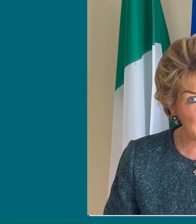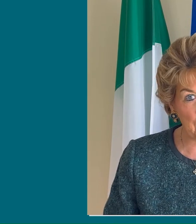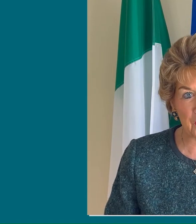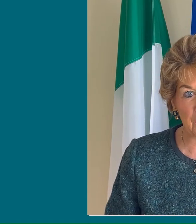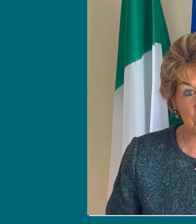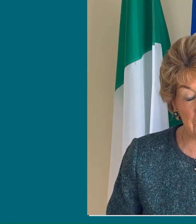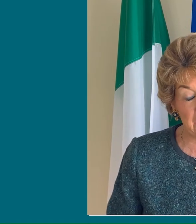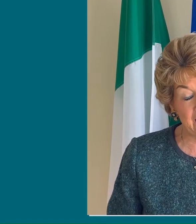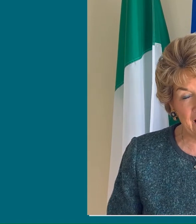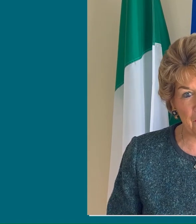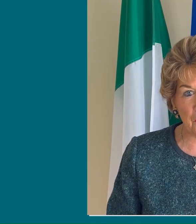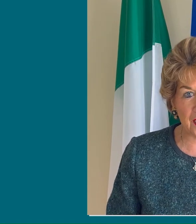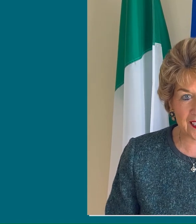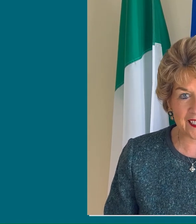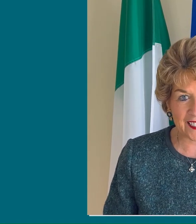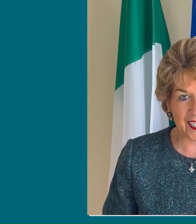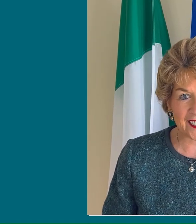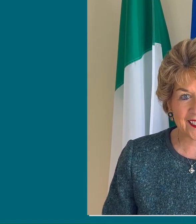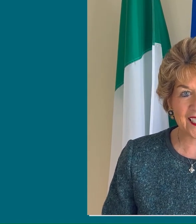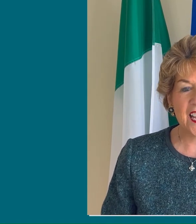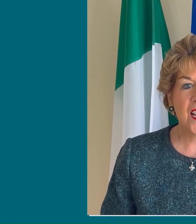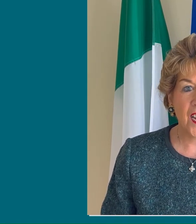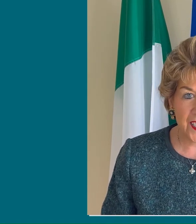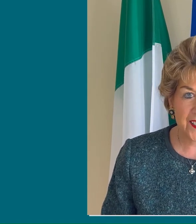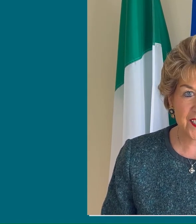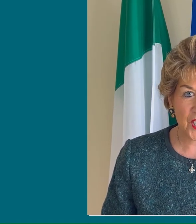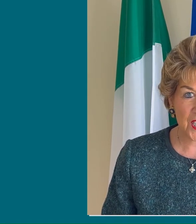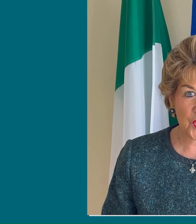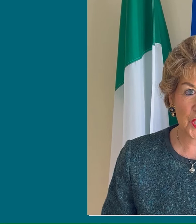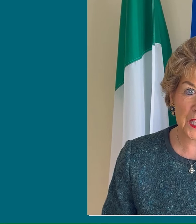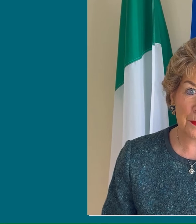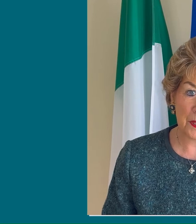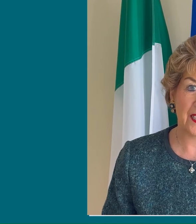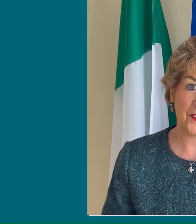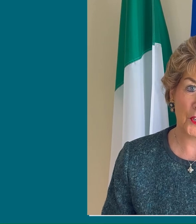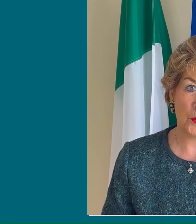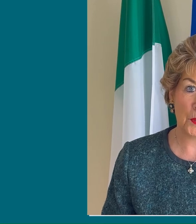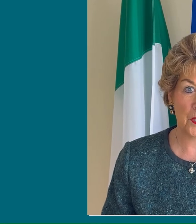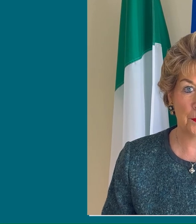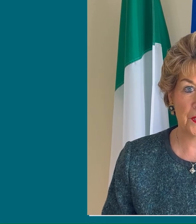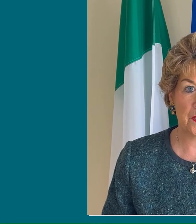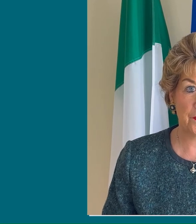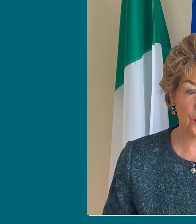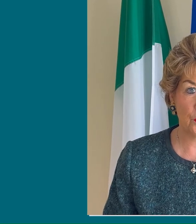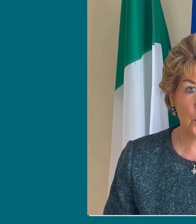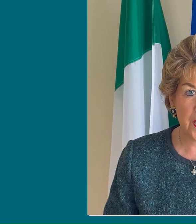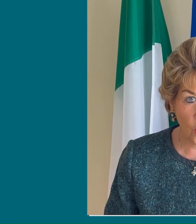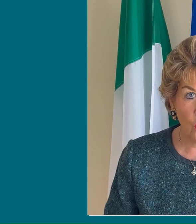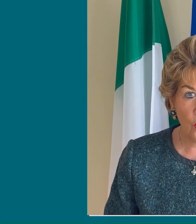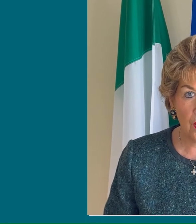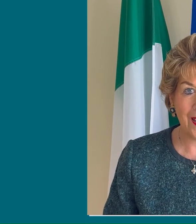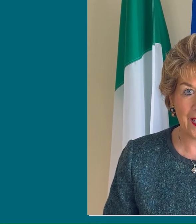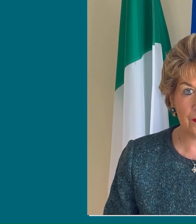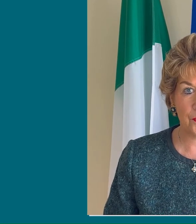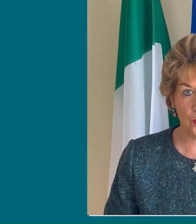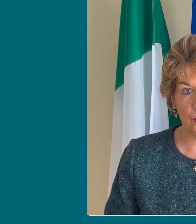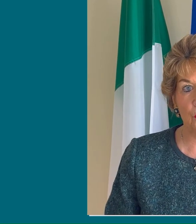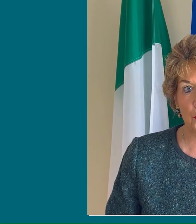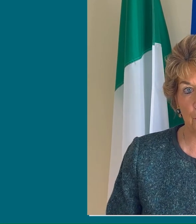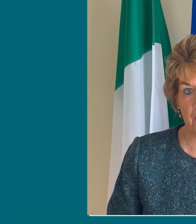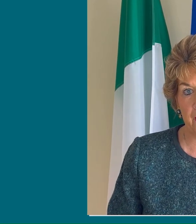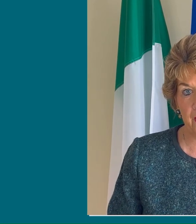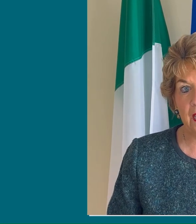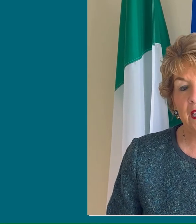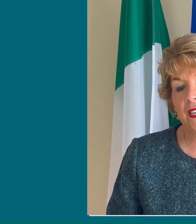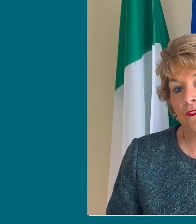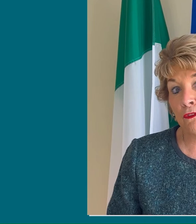great expectations and frankly little else, I can attest to keeping that noble purpose in view. We all have a role